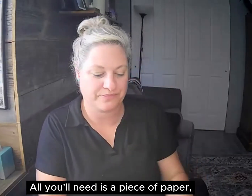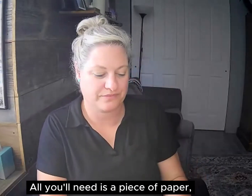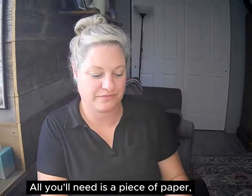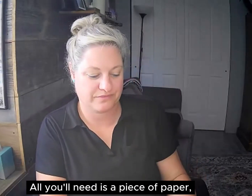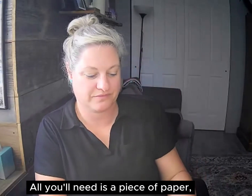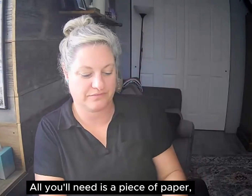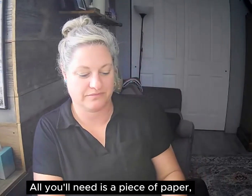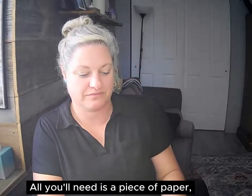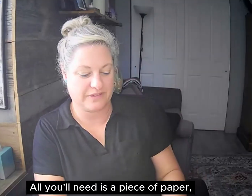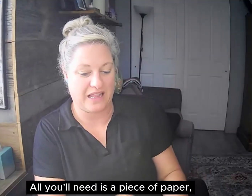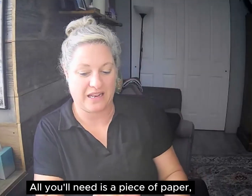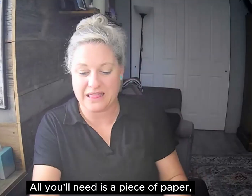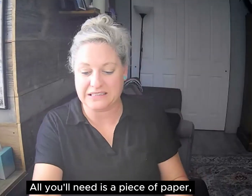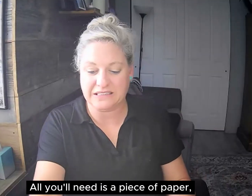All you'll need is a piece of paper